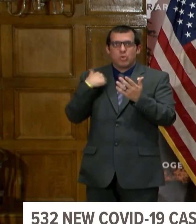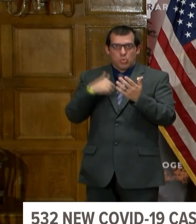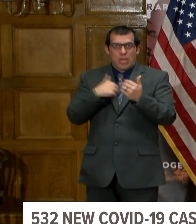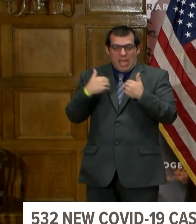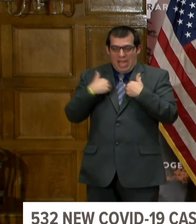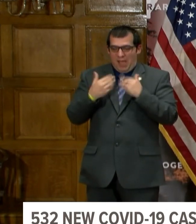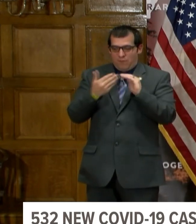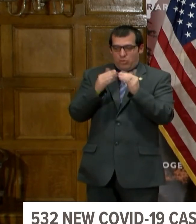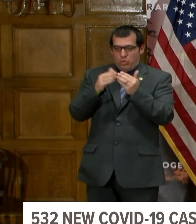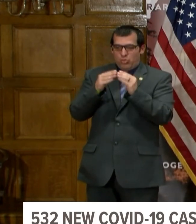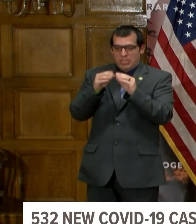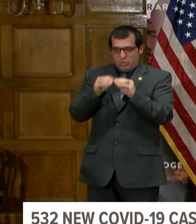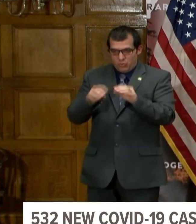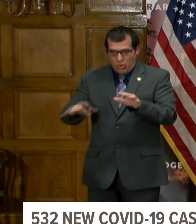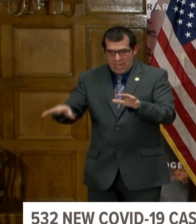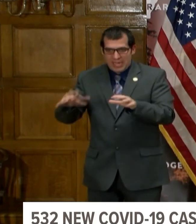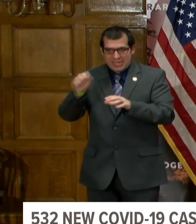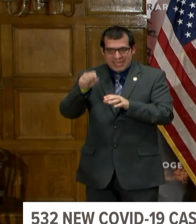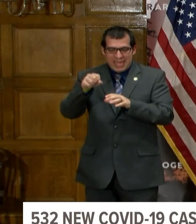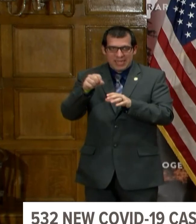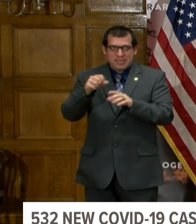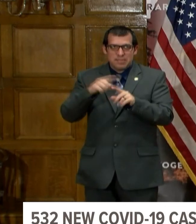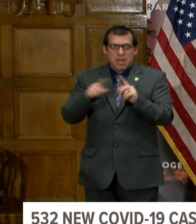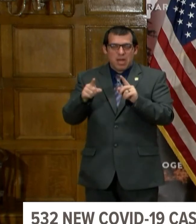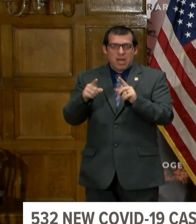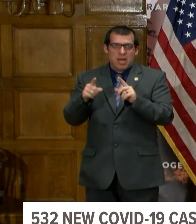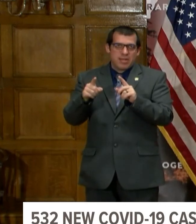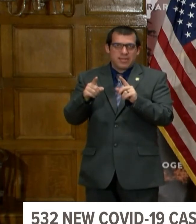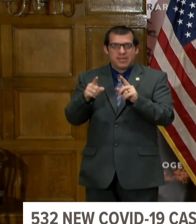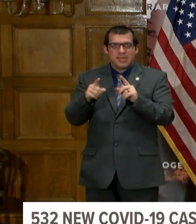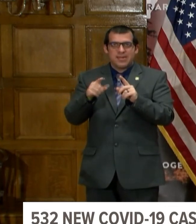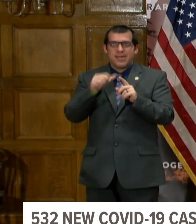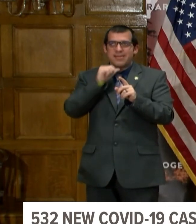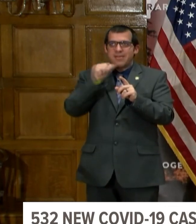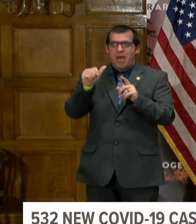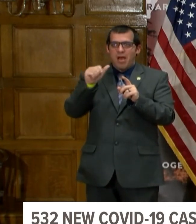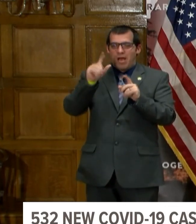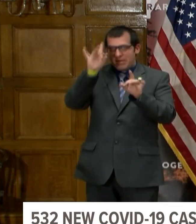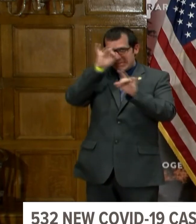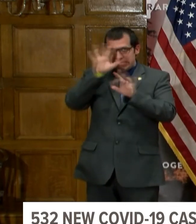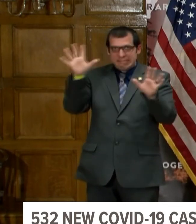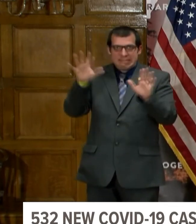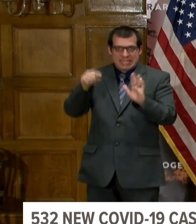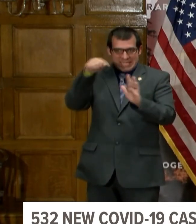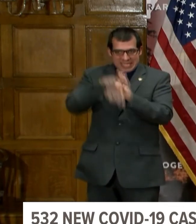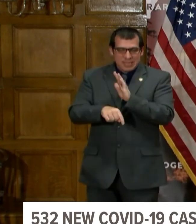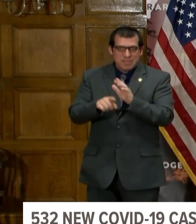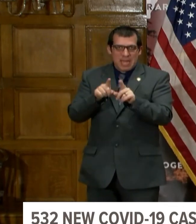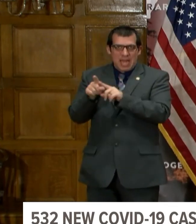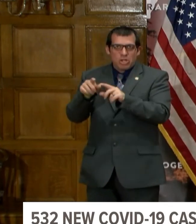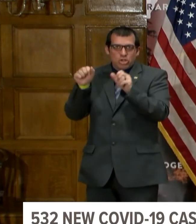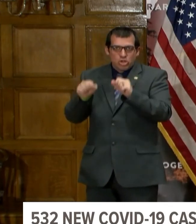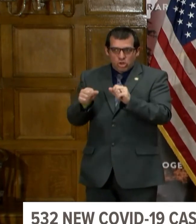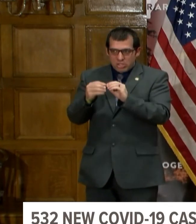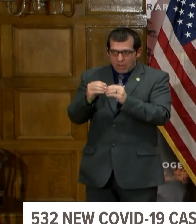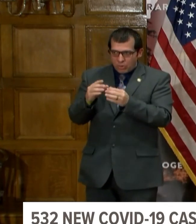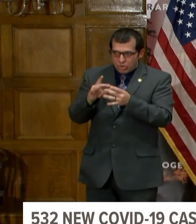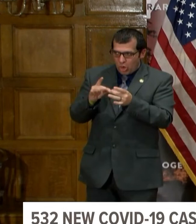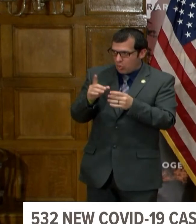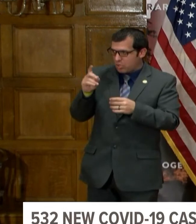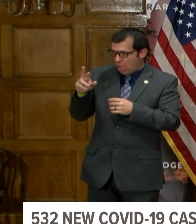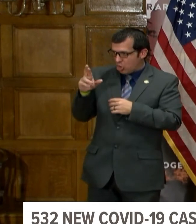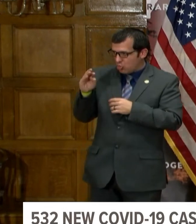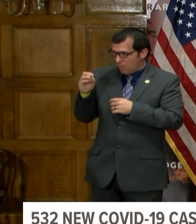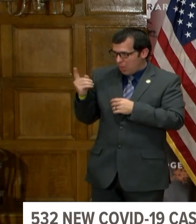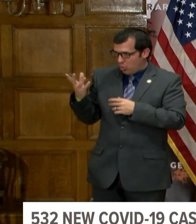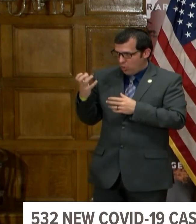spread, it's not as deep as what the numbers could have reflected. Dr. Romero, please, would you